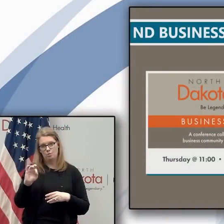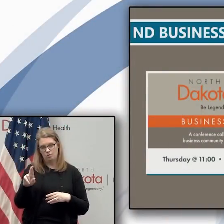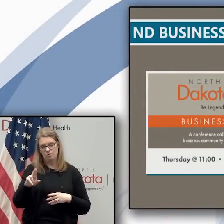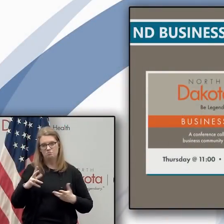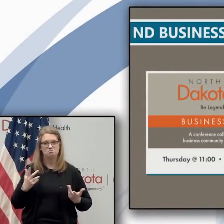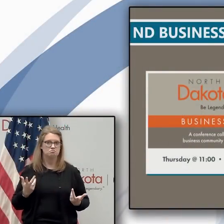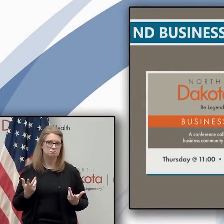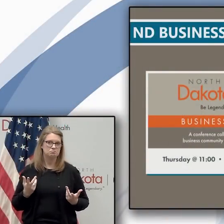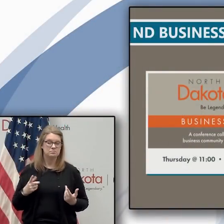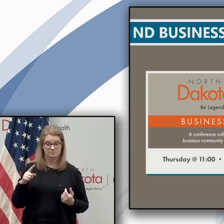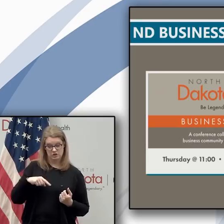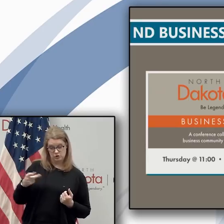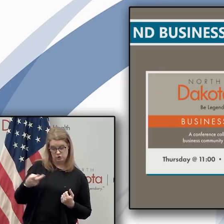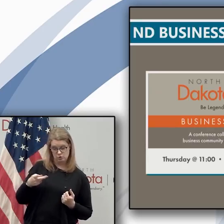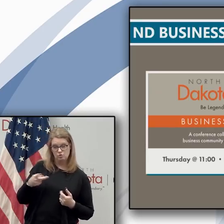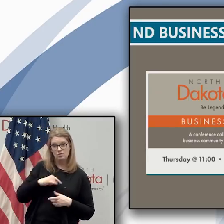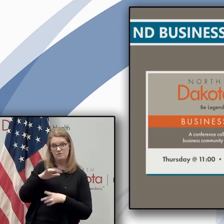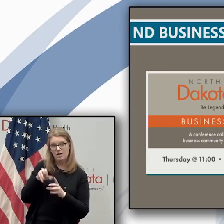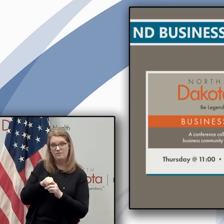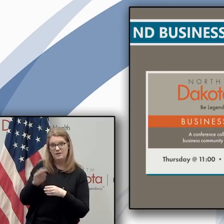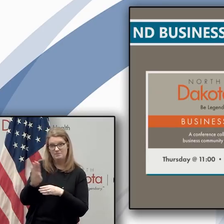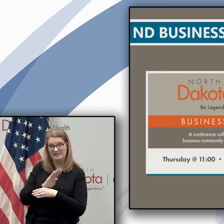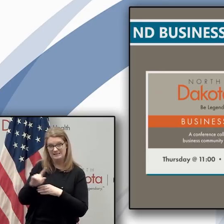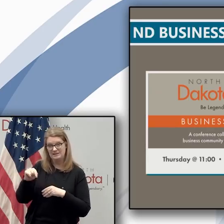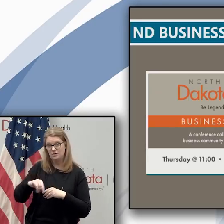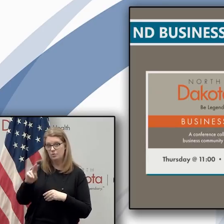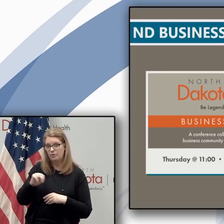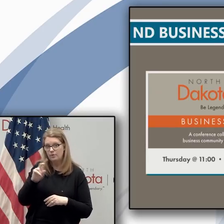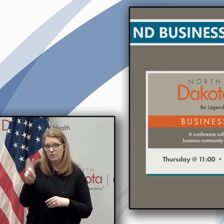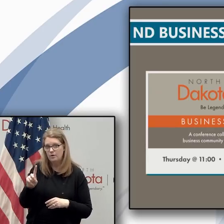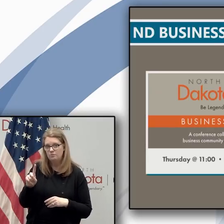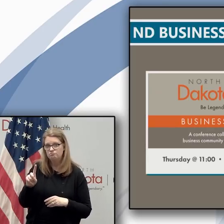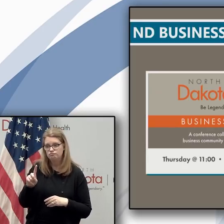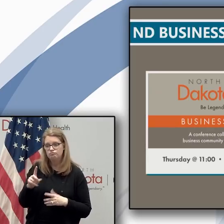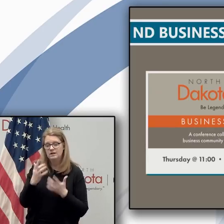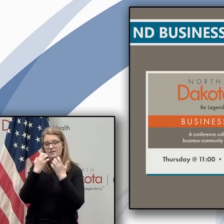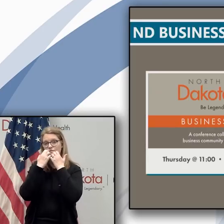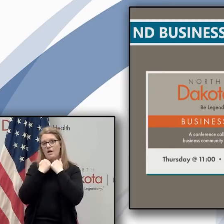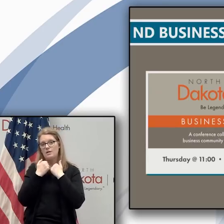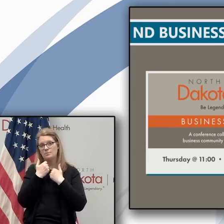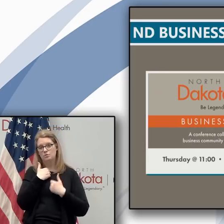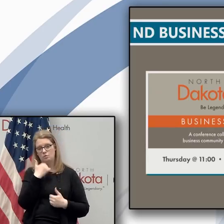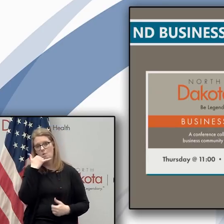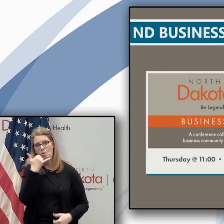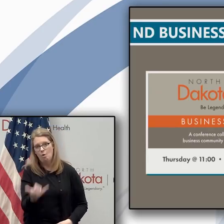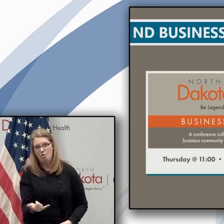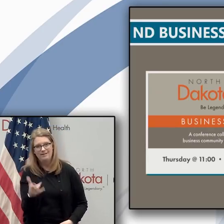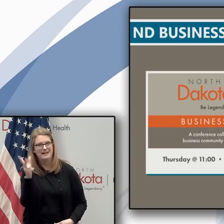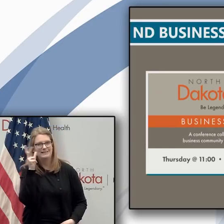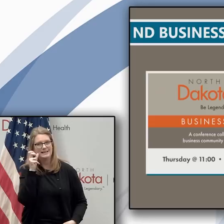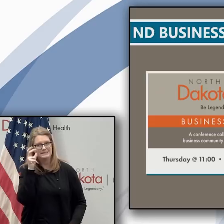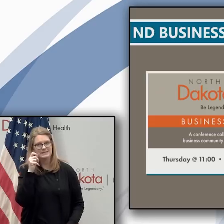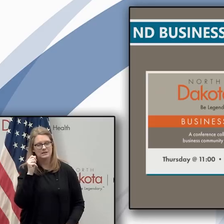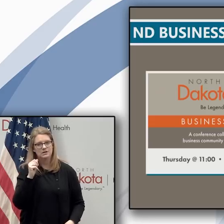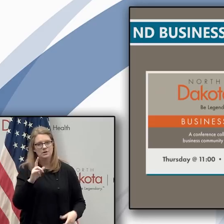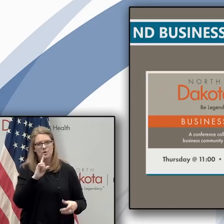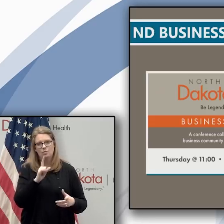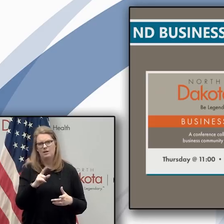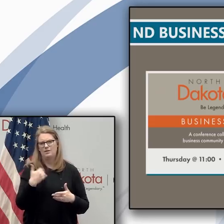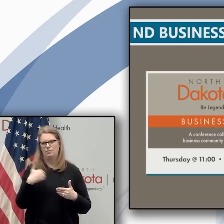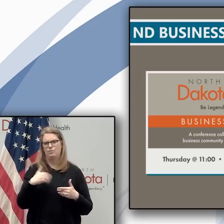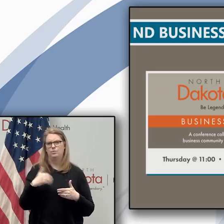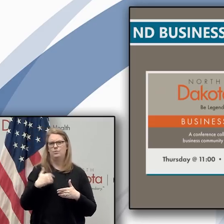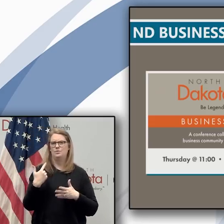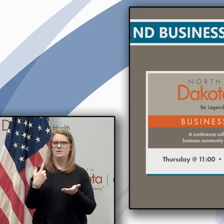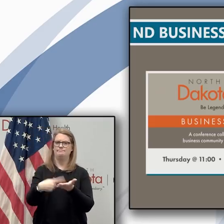you're engaged in commerce in North Dakota, it would be very valuable to dial into those very informative and